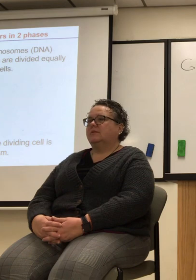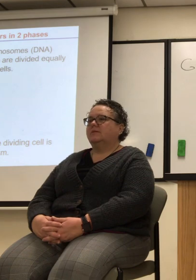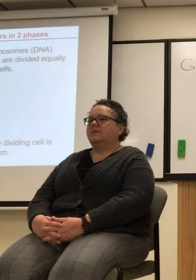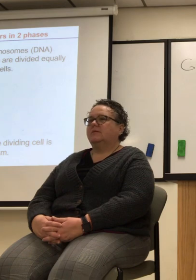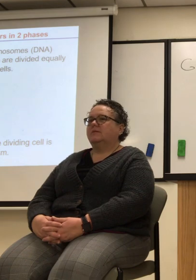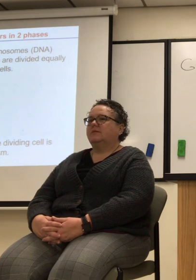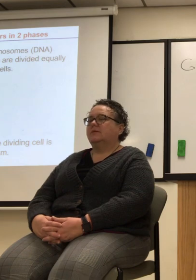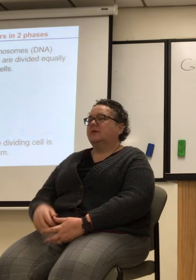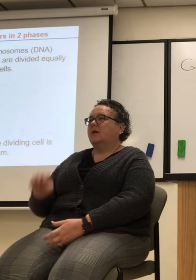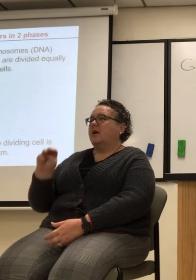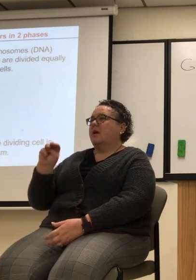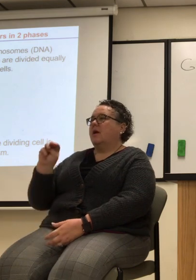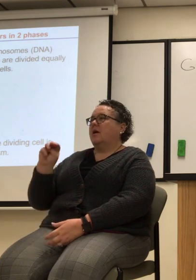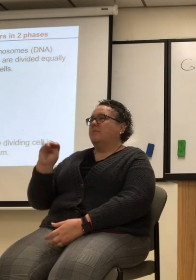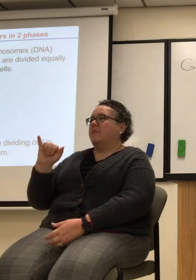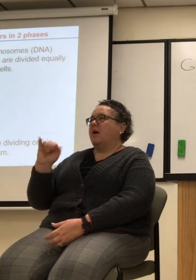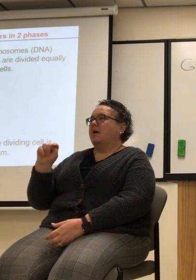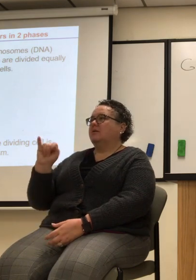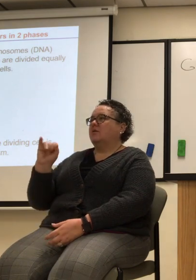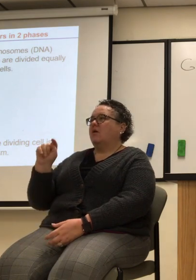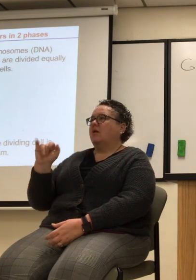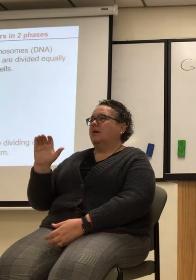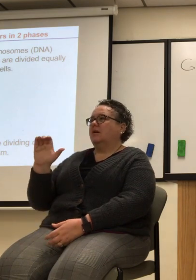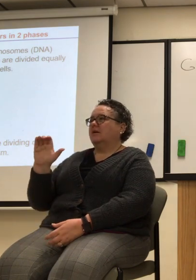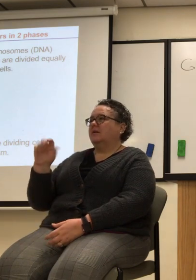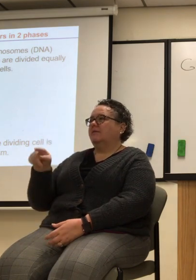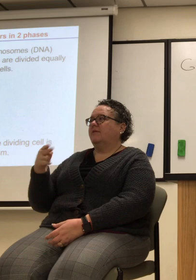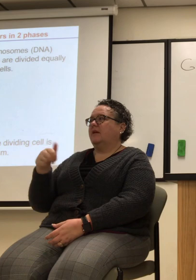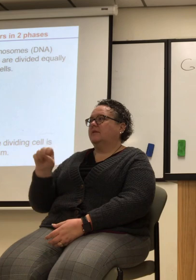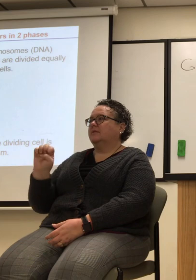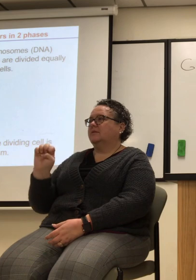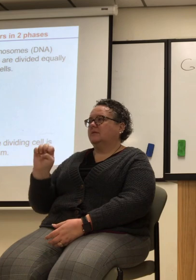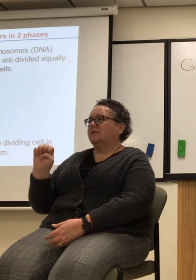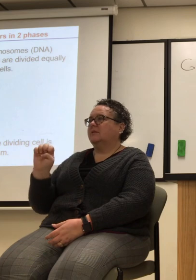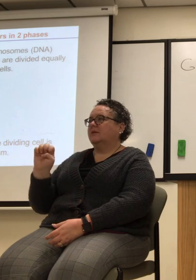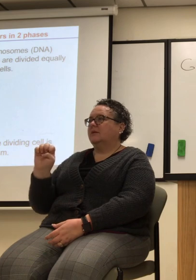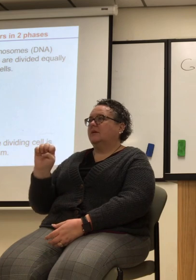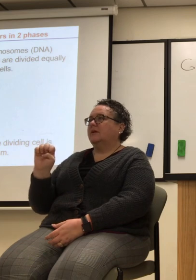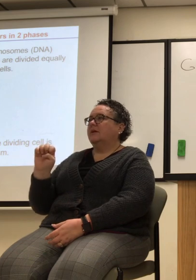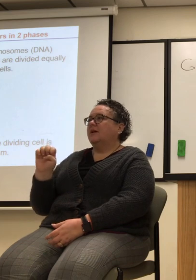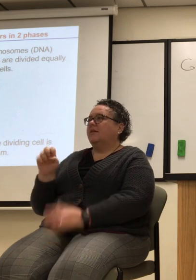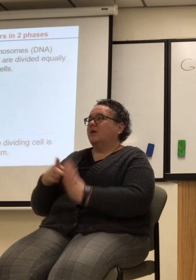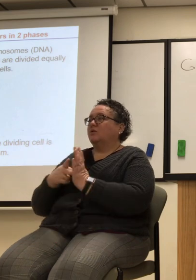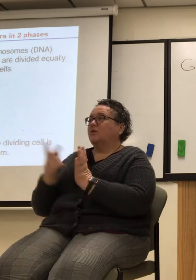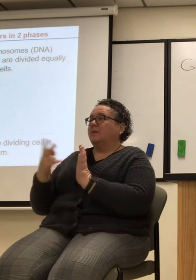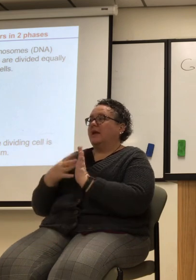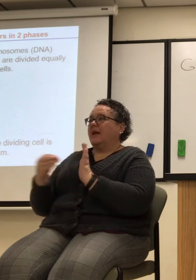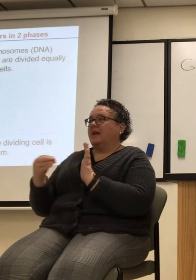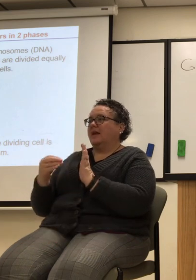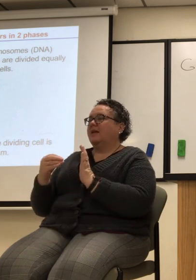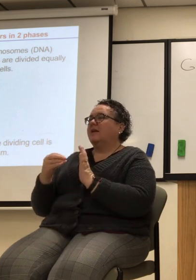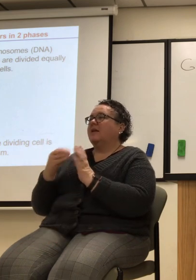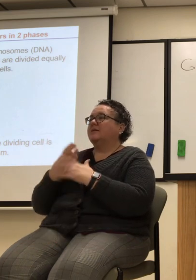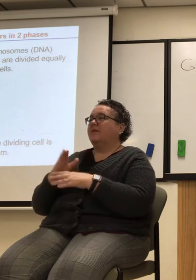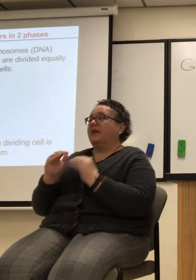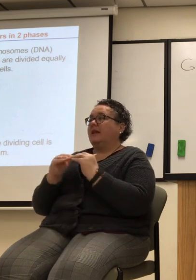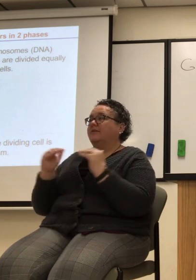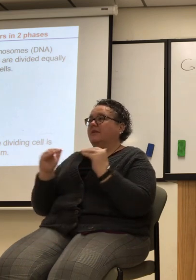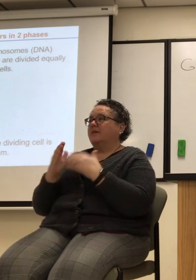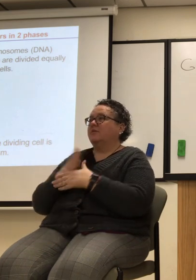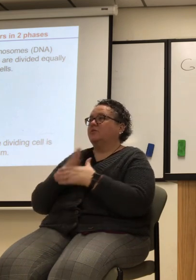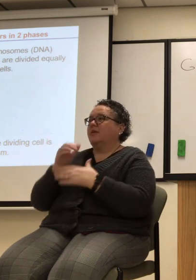the mitotic phase, that's where the chromosomes, the DNA, they've duplicated and are divided equally between the two daughter cells. And those are the